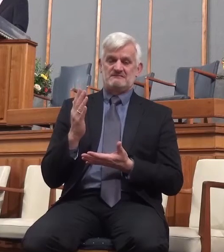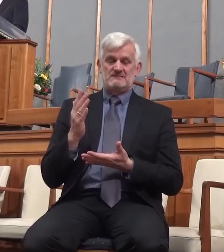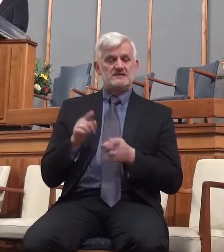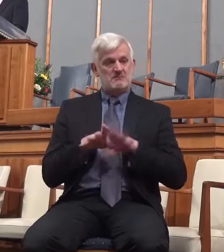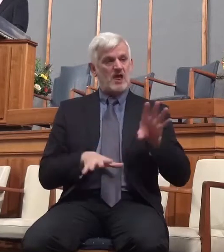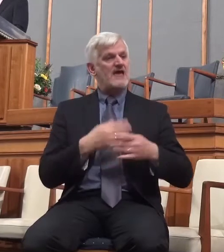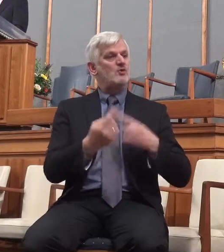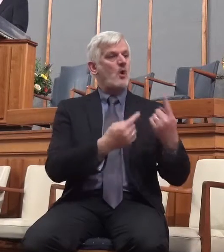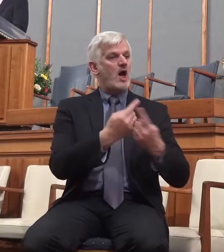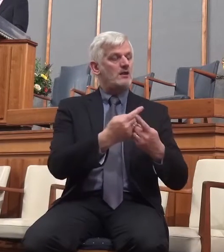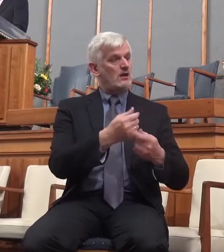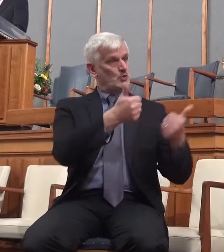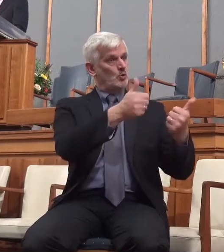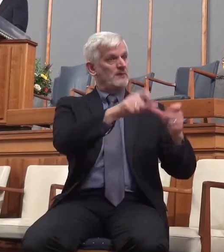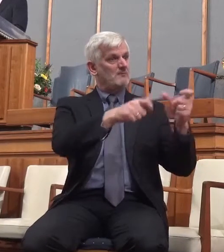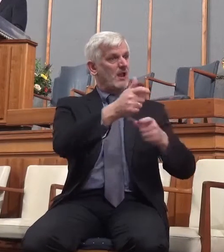is altogether vanity.